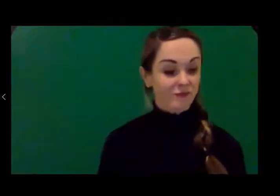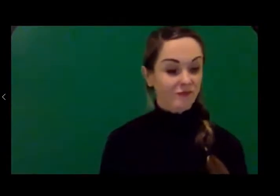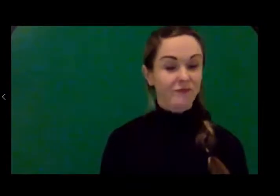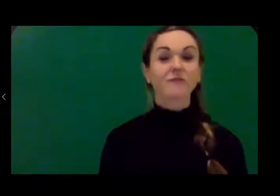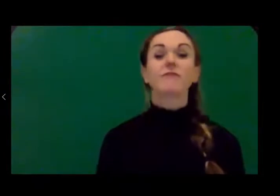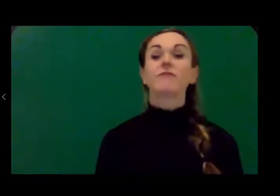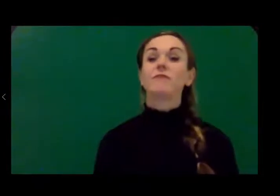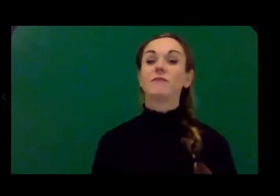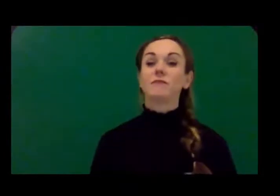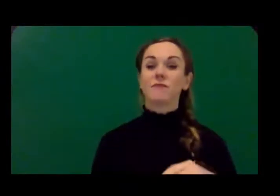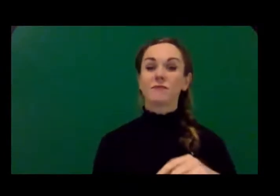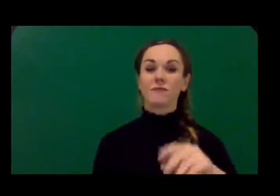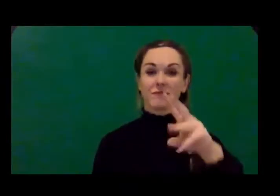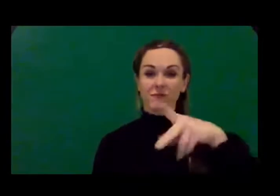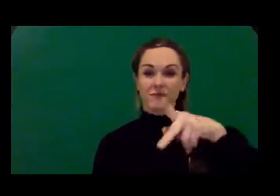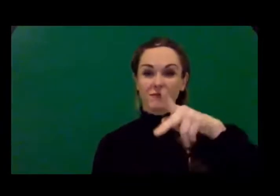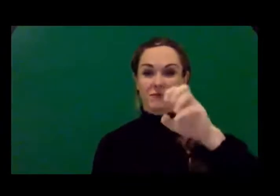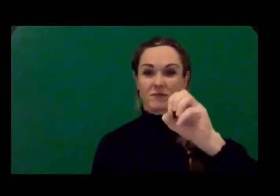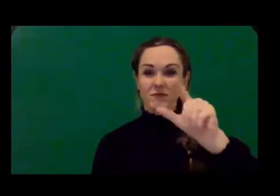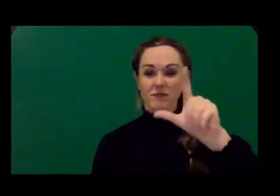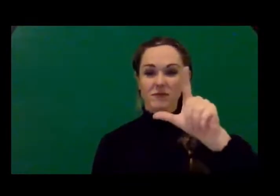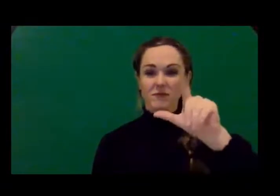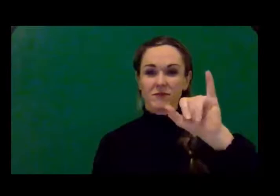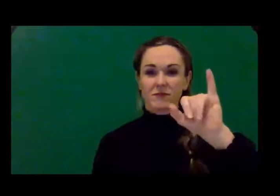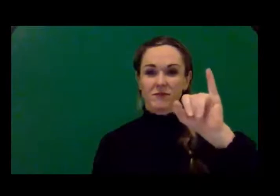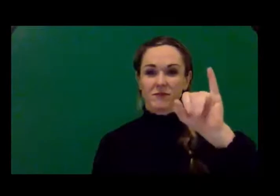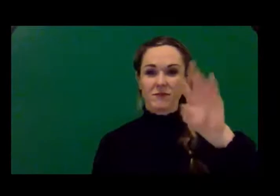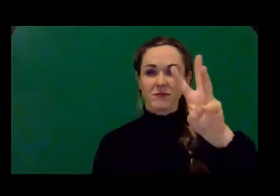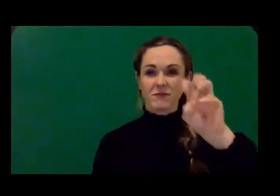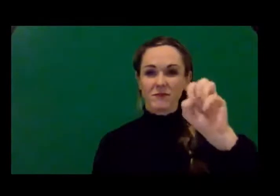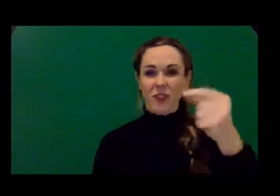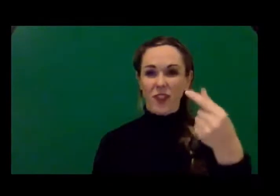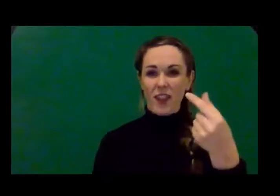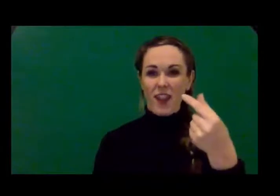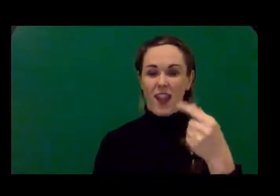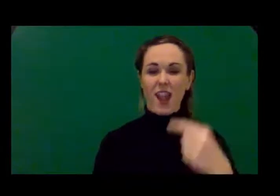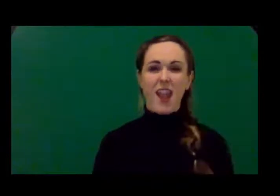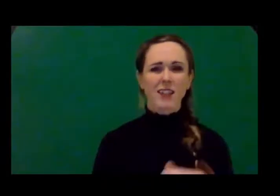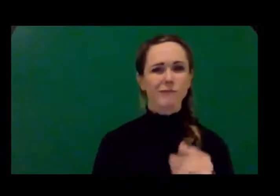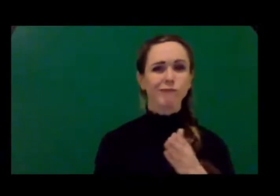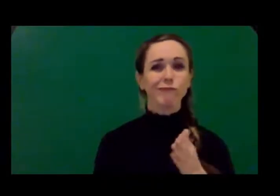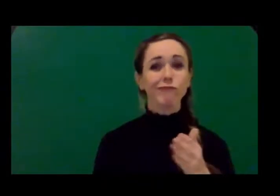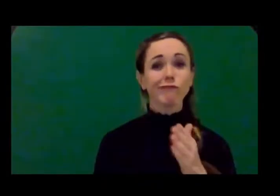The polliwog is swimming along.